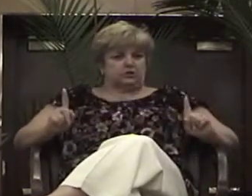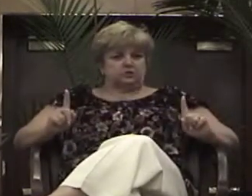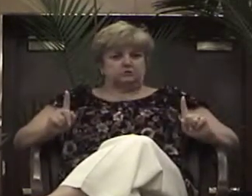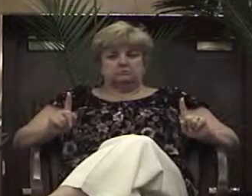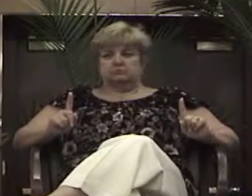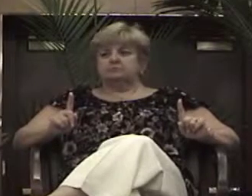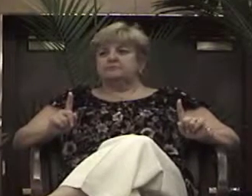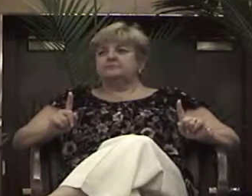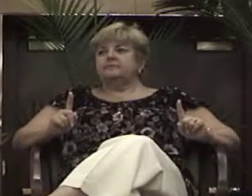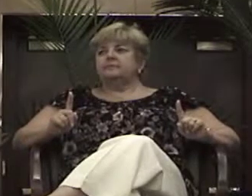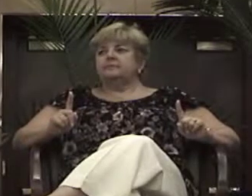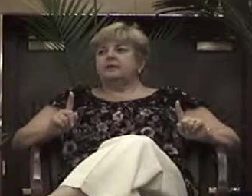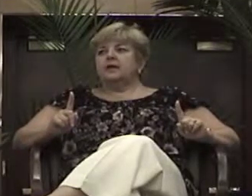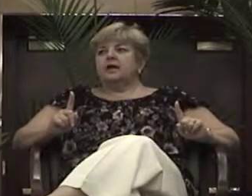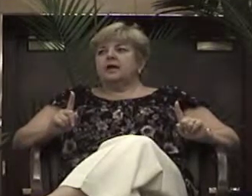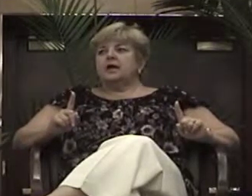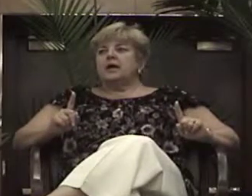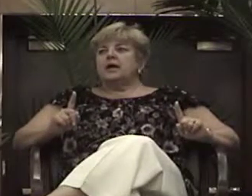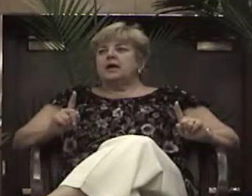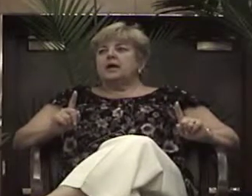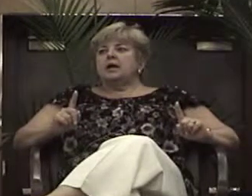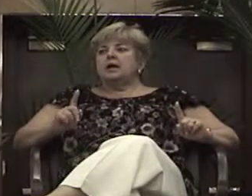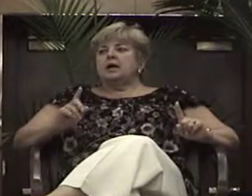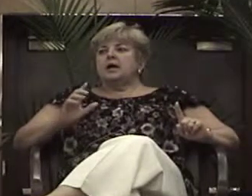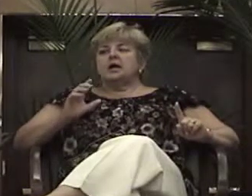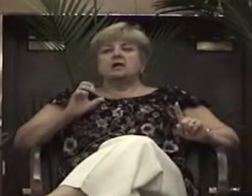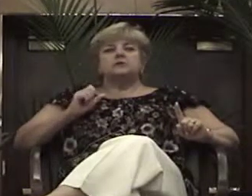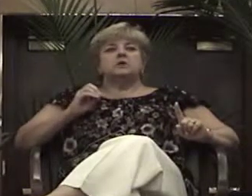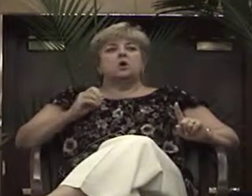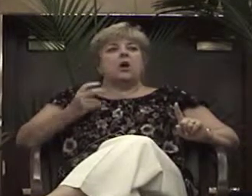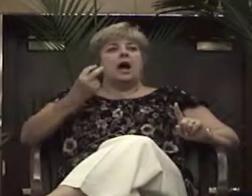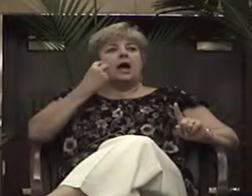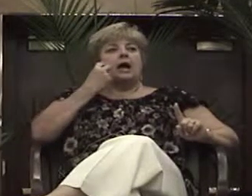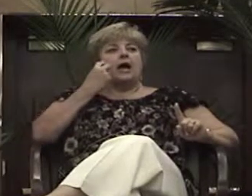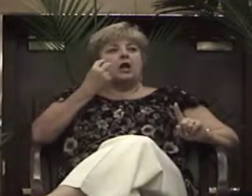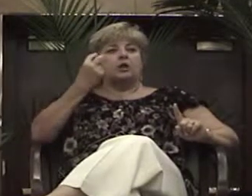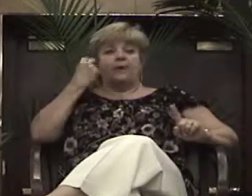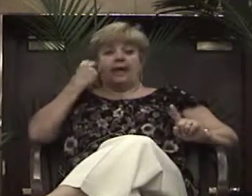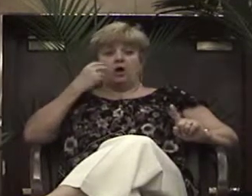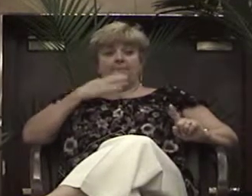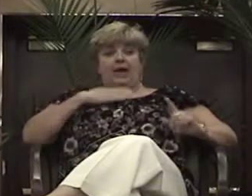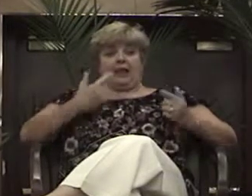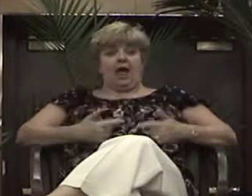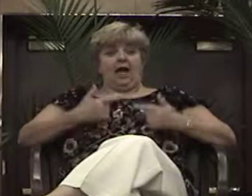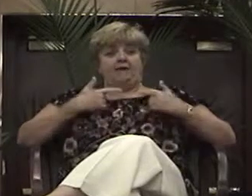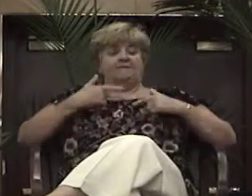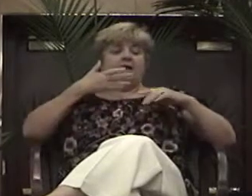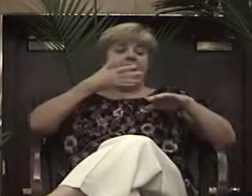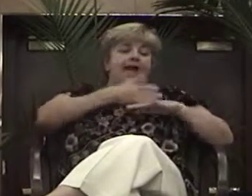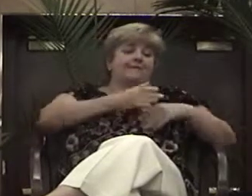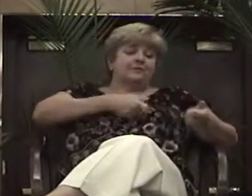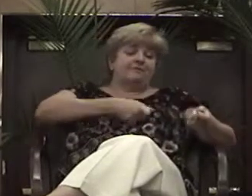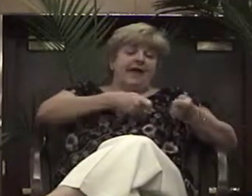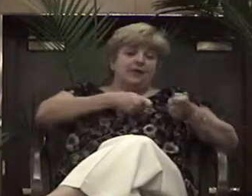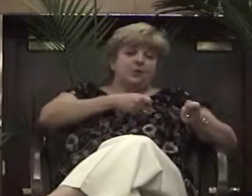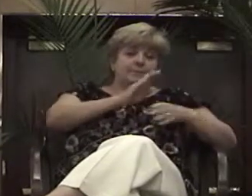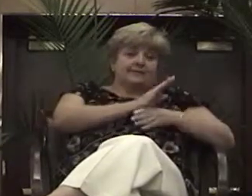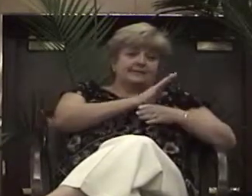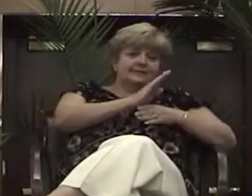And so I look back on my life, and after the jewelry and the Electrolux business, I opened a wood stove and fireplace insert store, which was